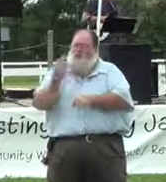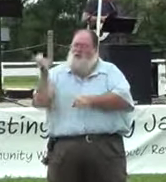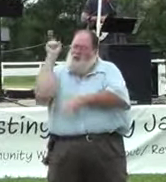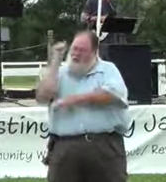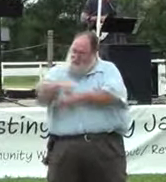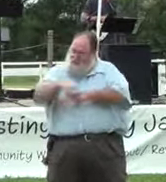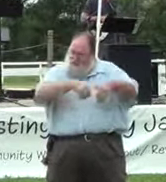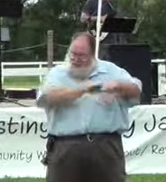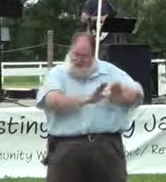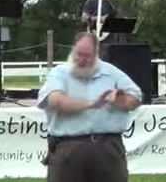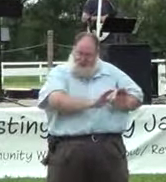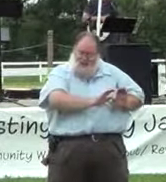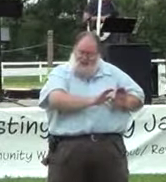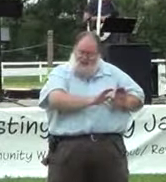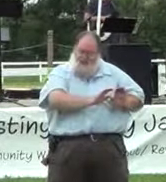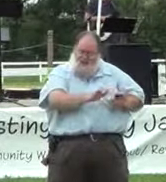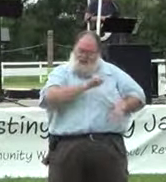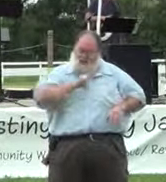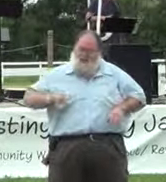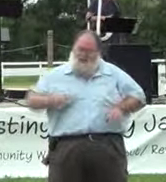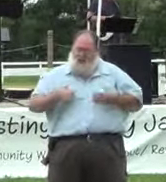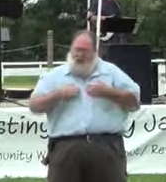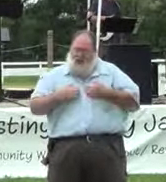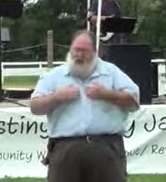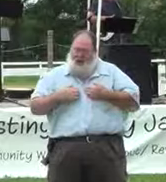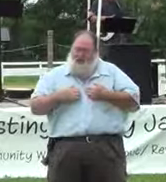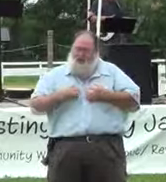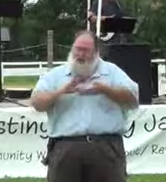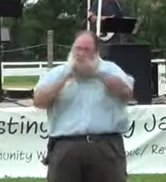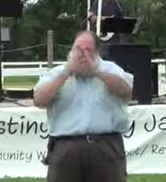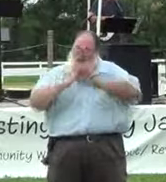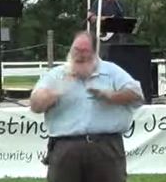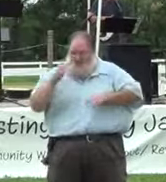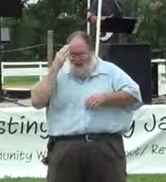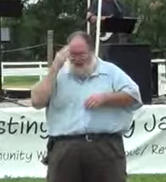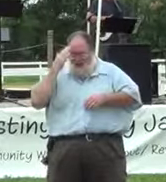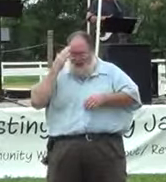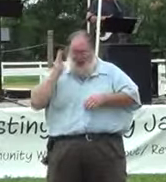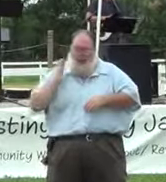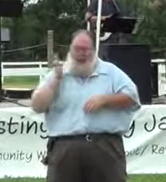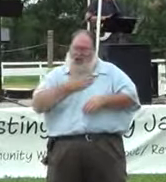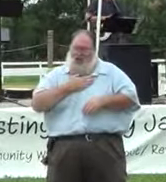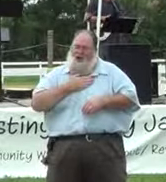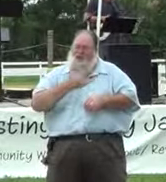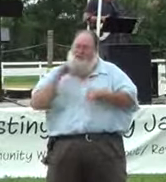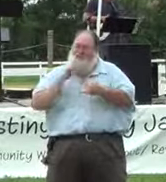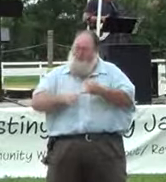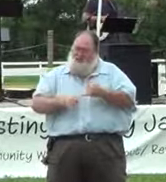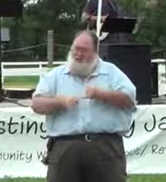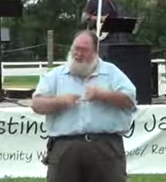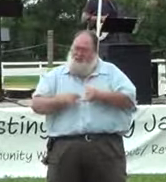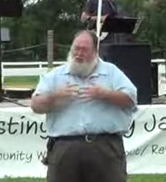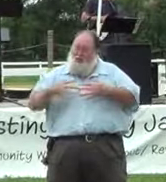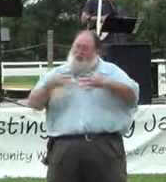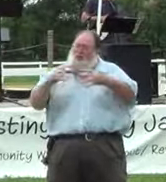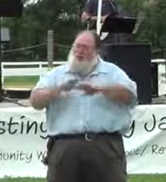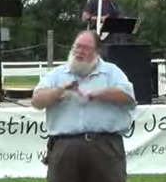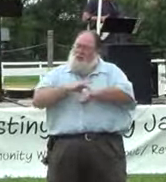death. And Lord, we have a peace in knowing that our last breath on this earth is our first breath in